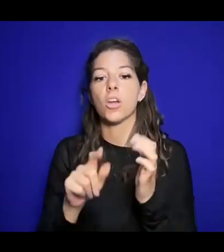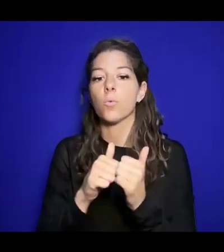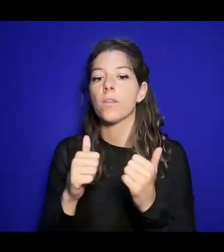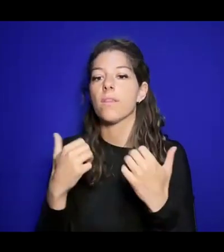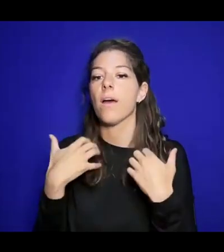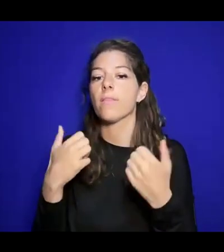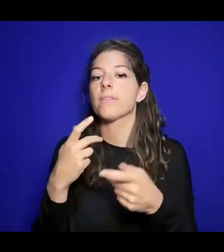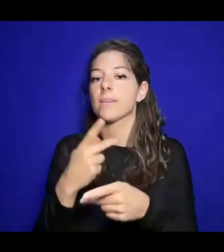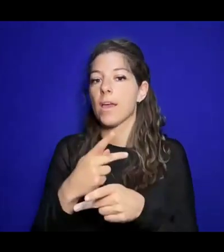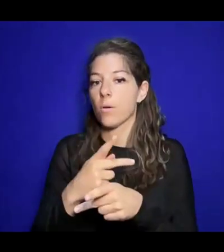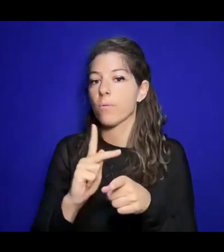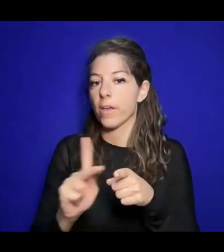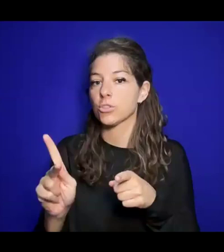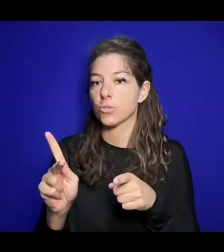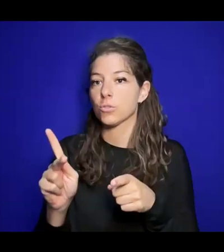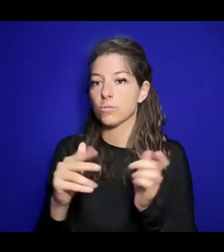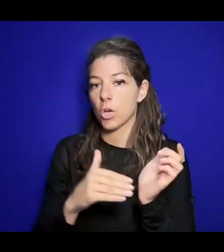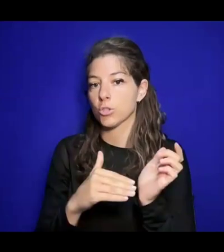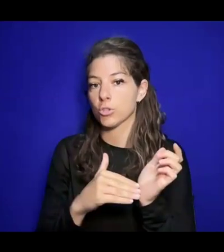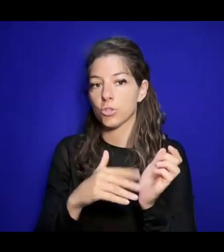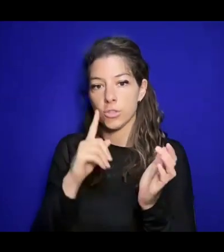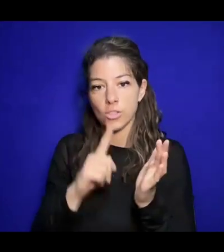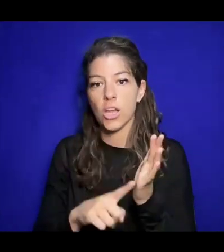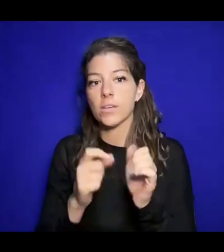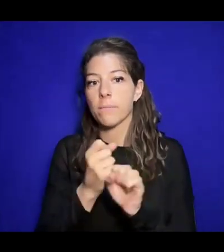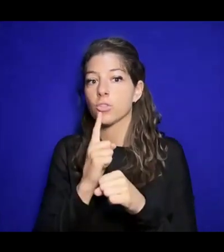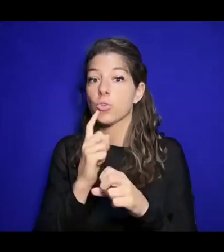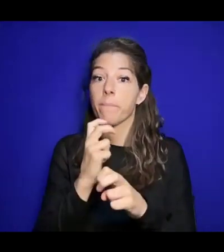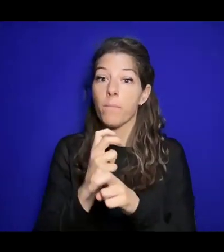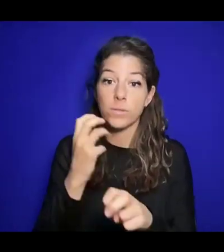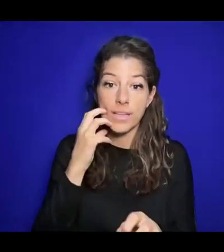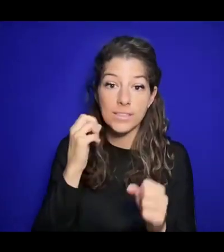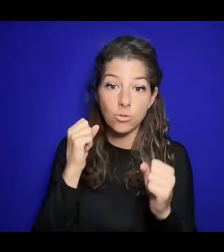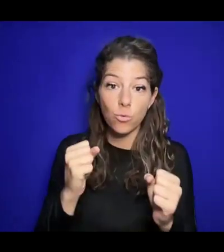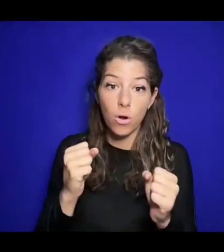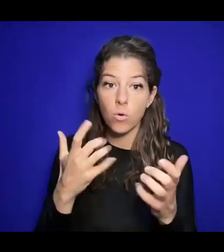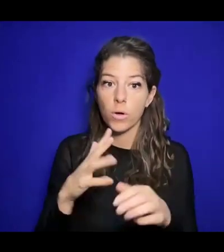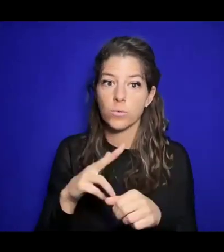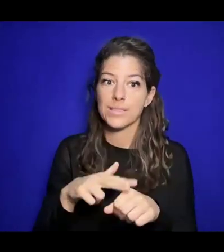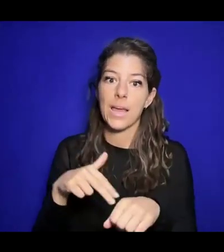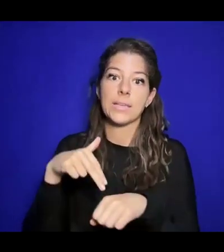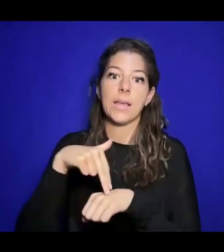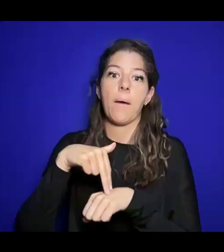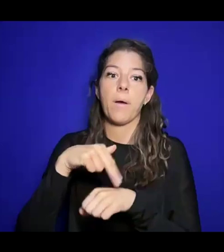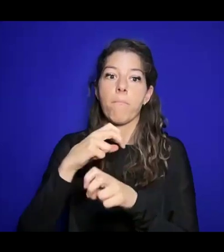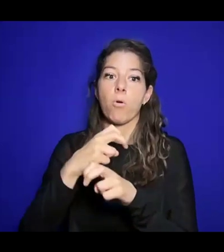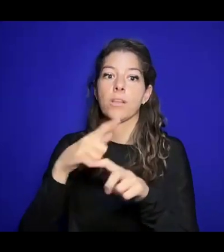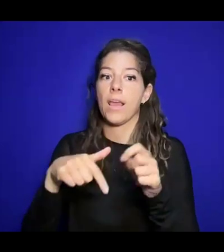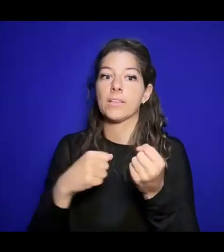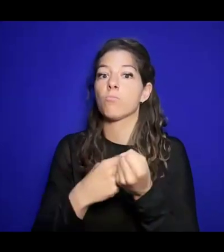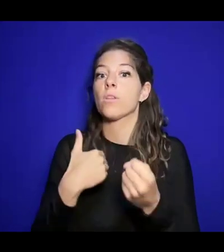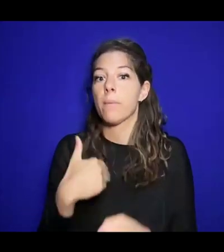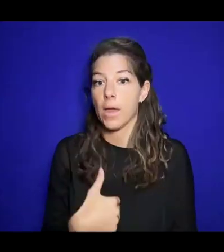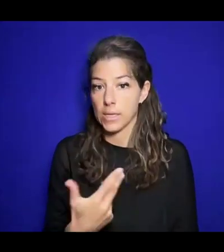healthcare professional because they need to check to make sure your bone density is strong. You don't want to stand up on bones that cannot support your